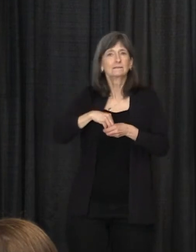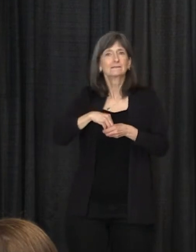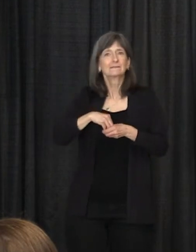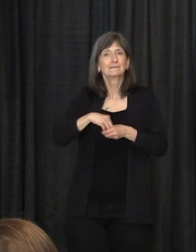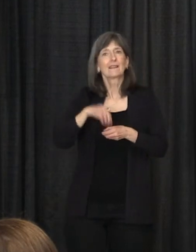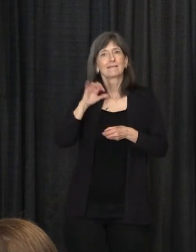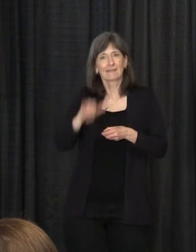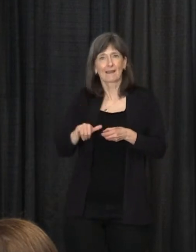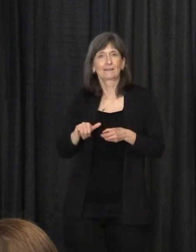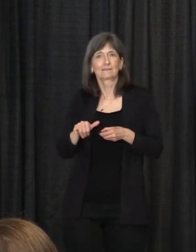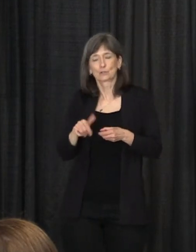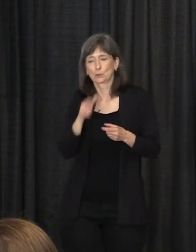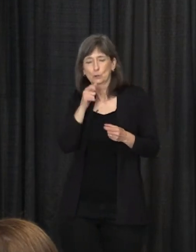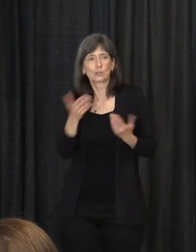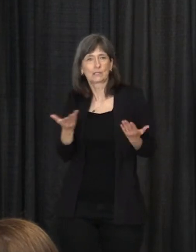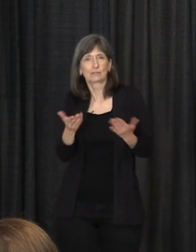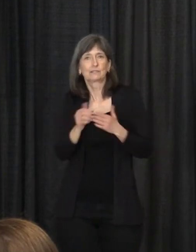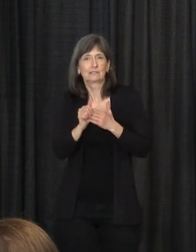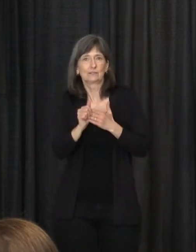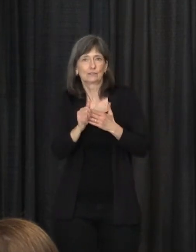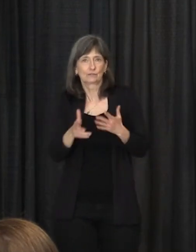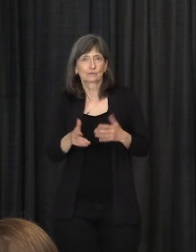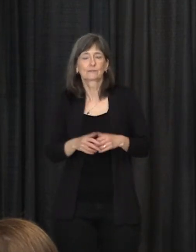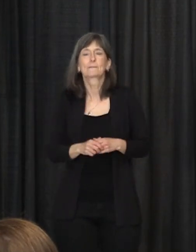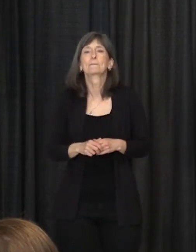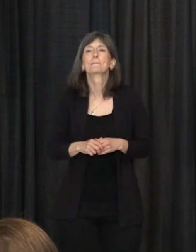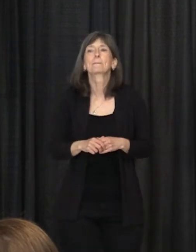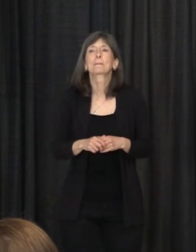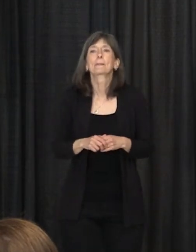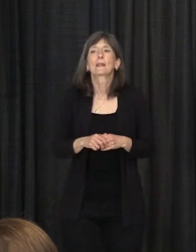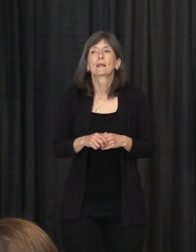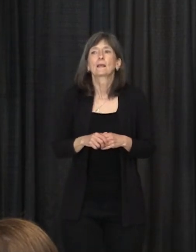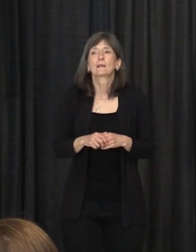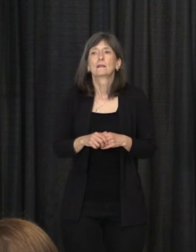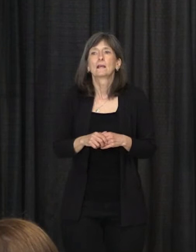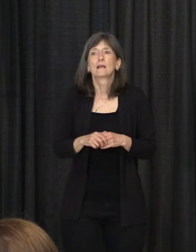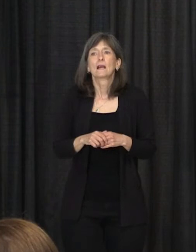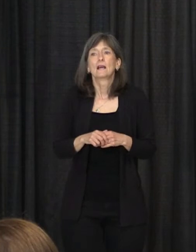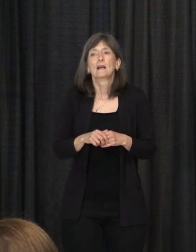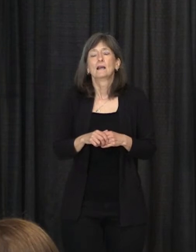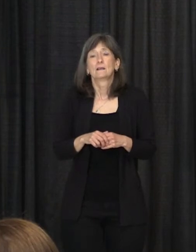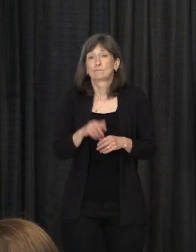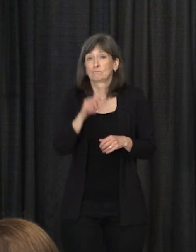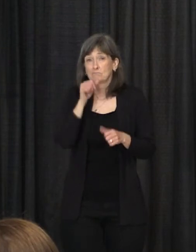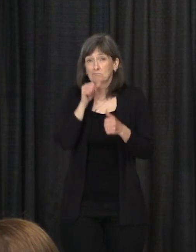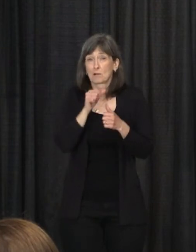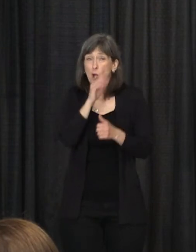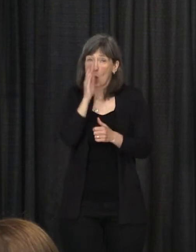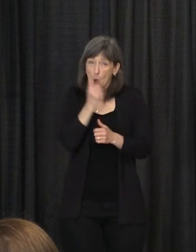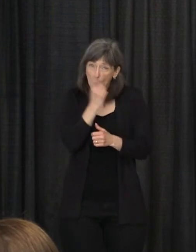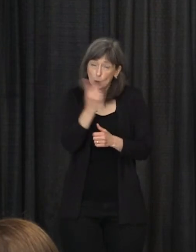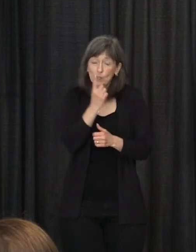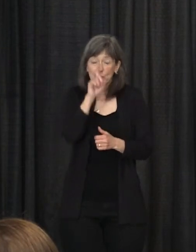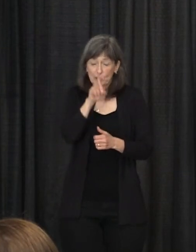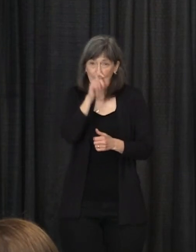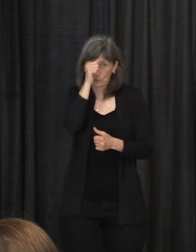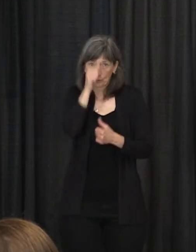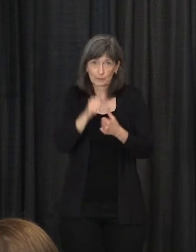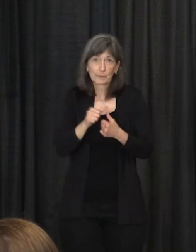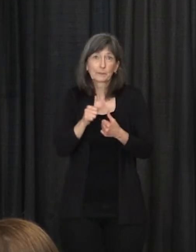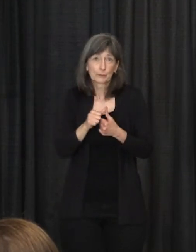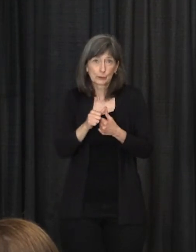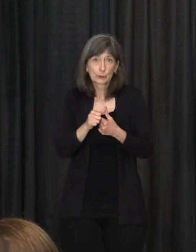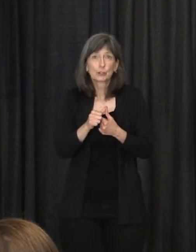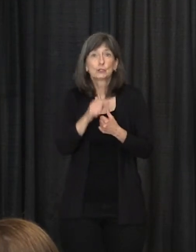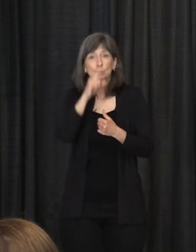It is so important never, ever to forget, to always be emboldened,